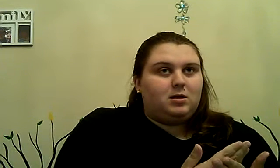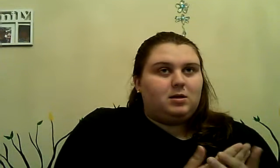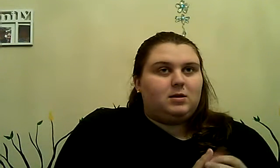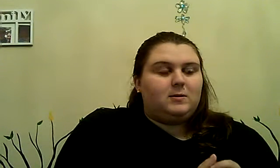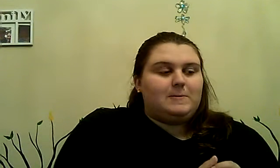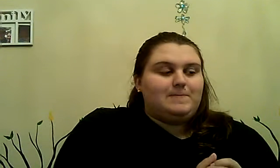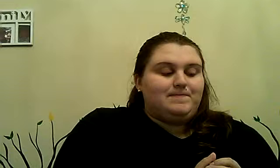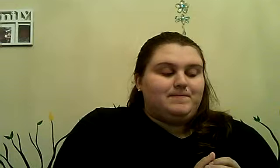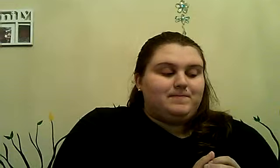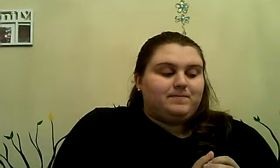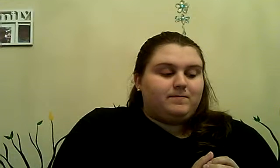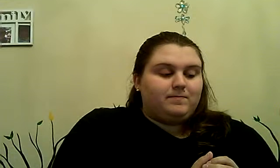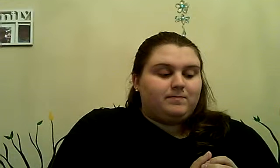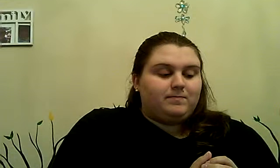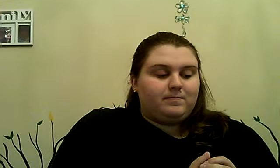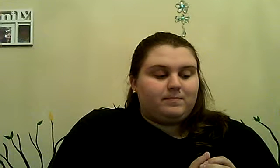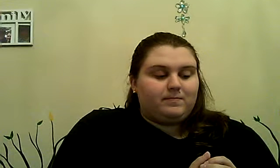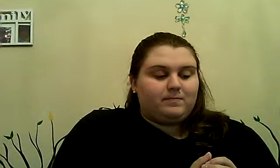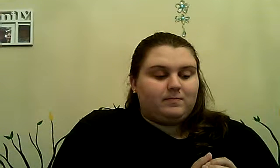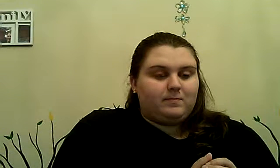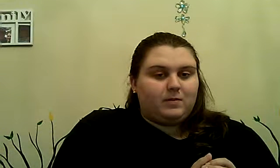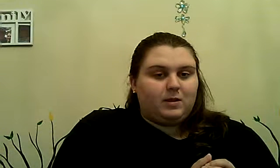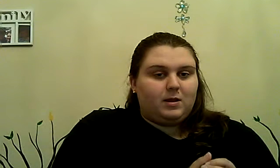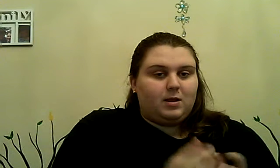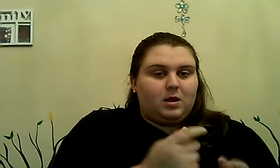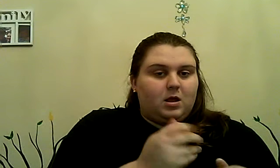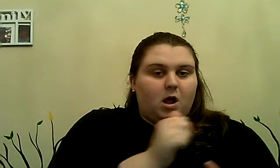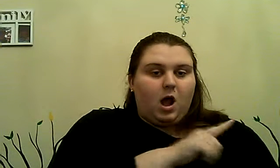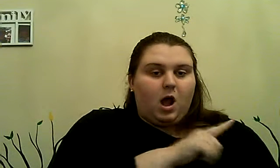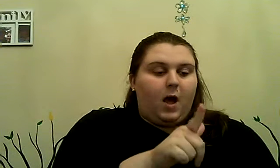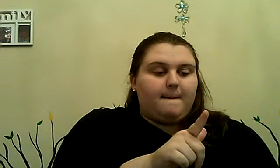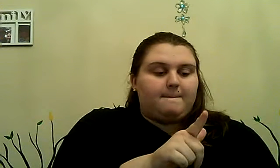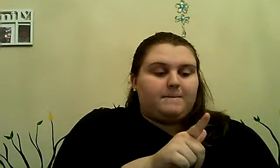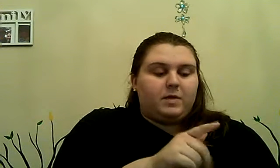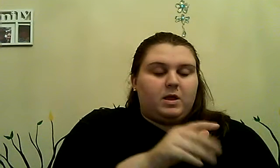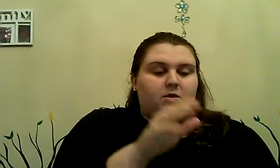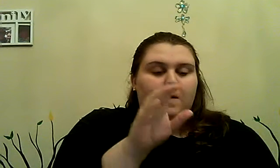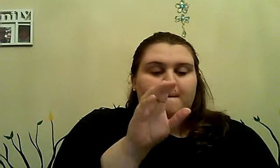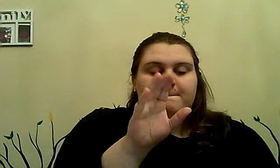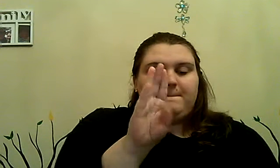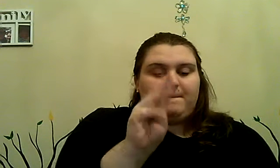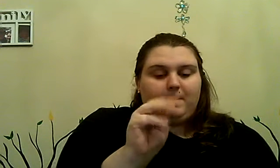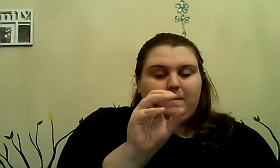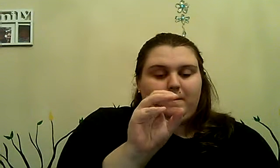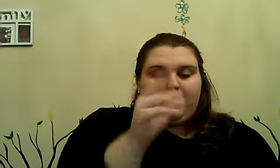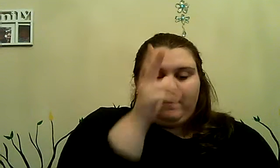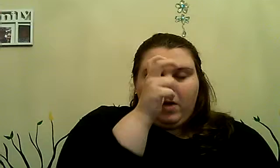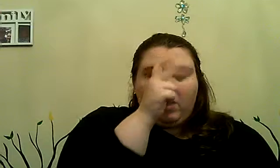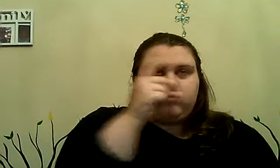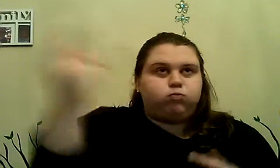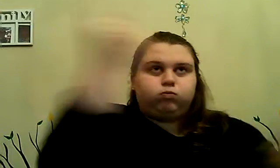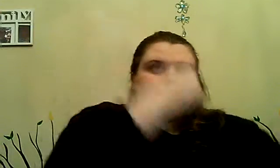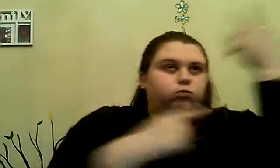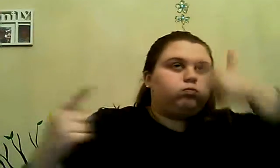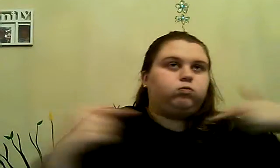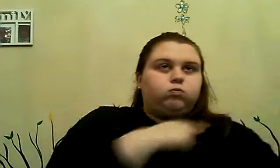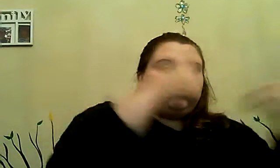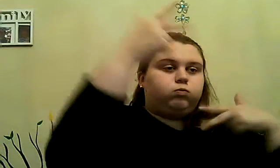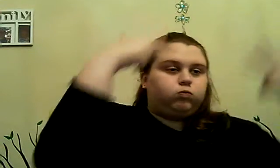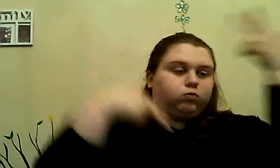on. I was just absolutely overwhelmed by mosquitoes. It was just one of those nights where mosquitoes are just